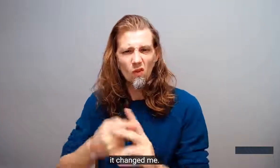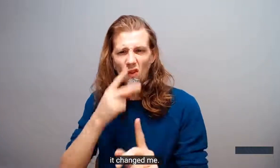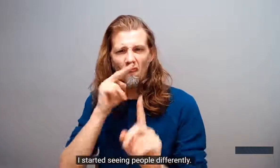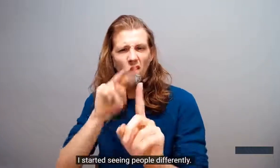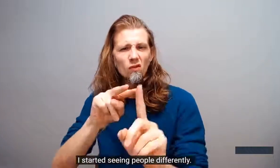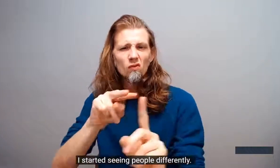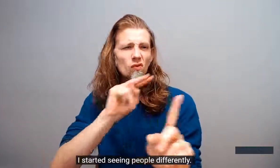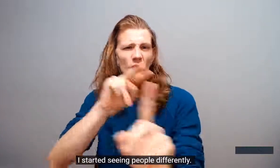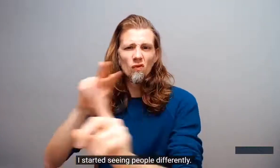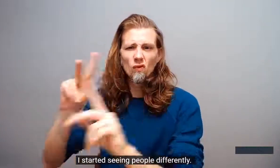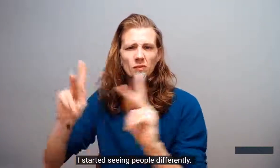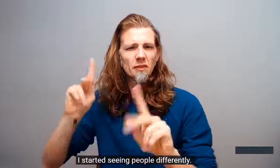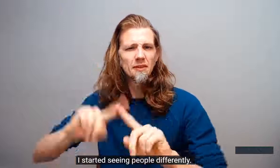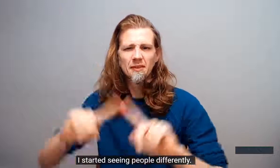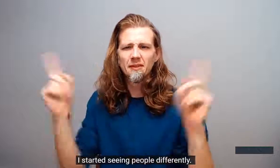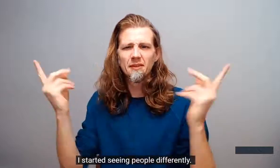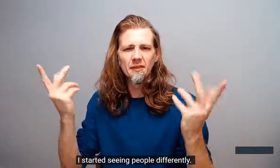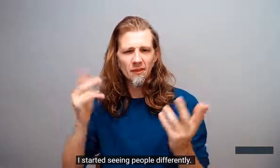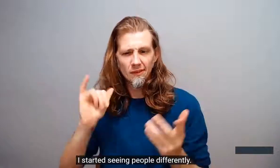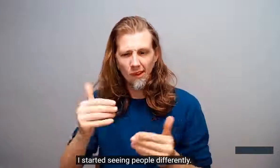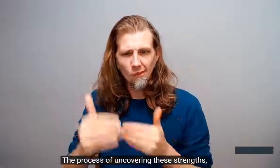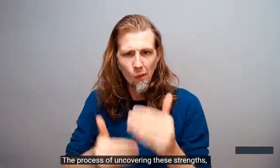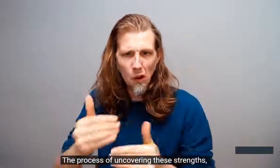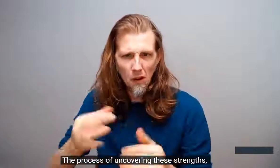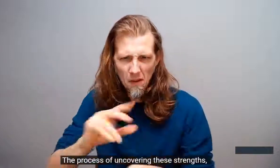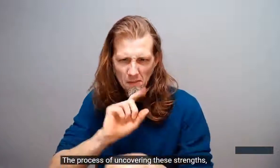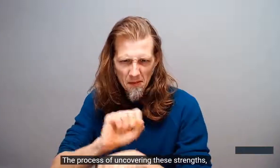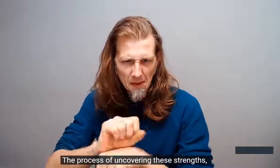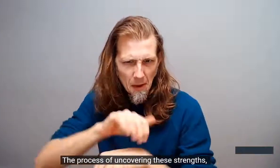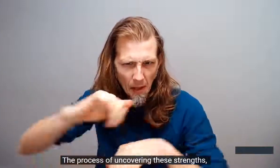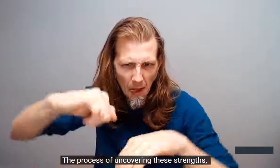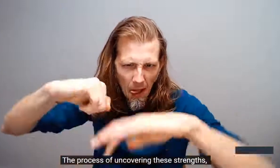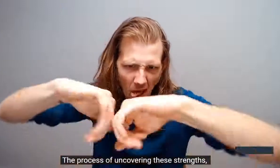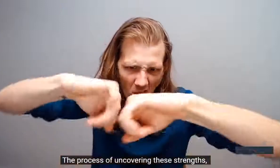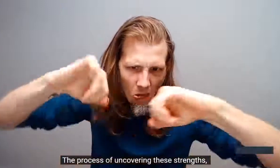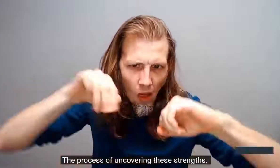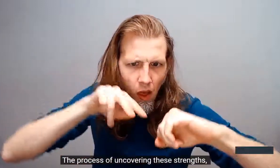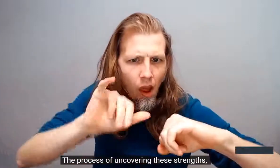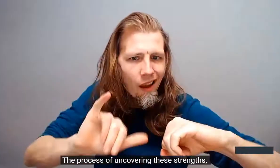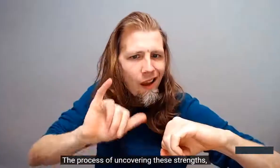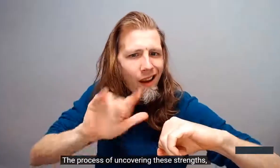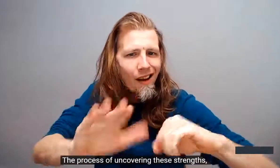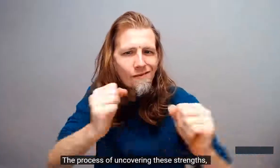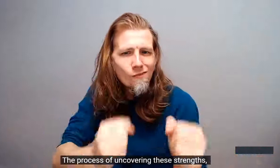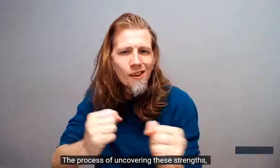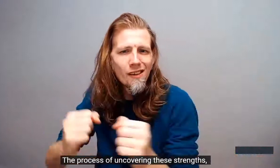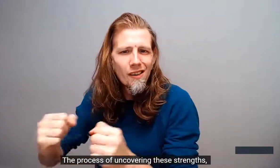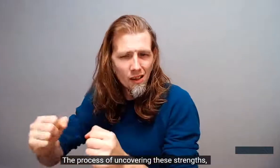that had a profound impact on me. It's changed me because I see people differently. The process of uncovering these